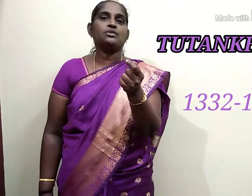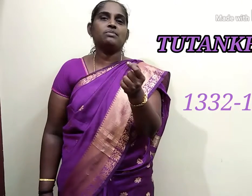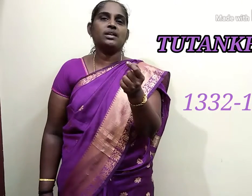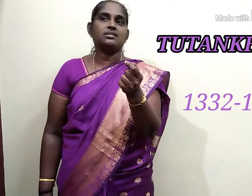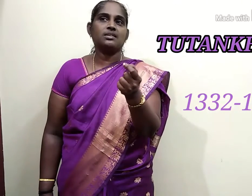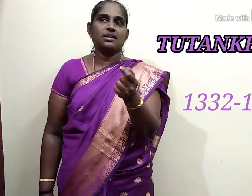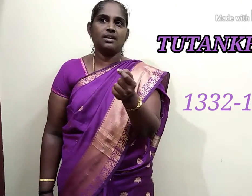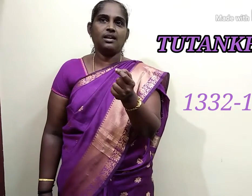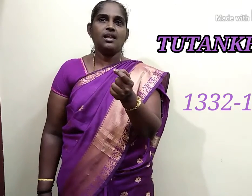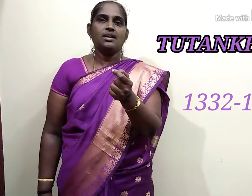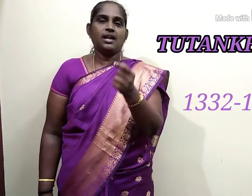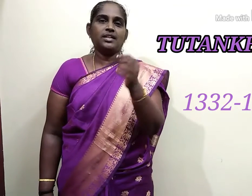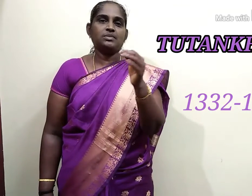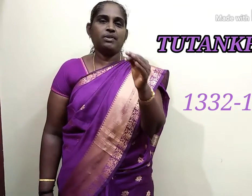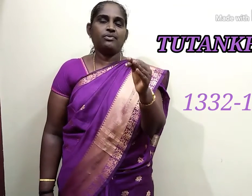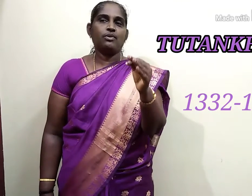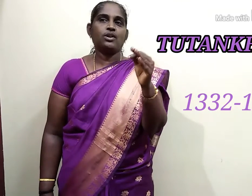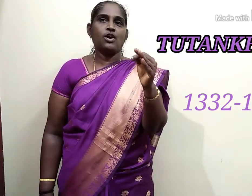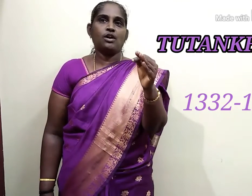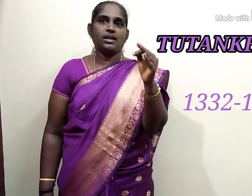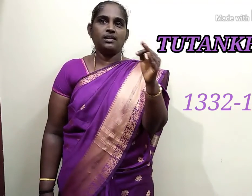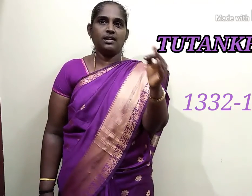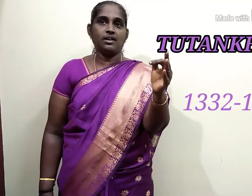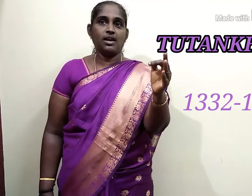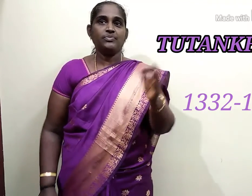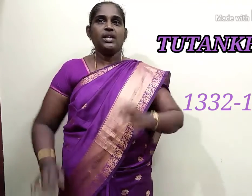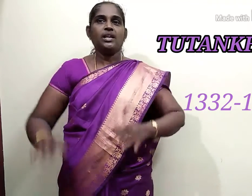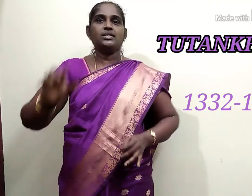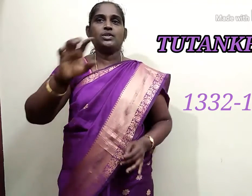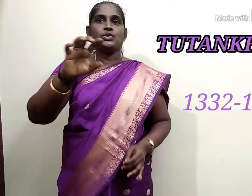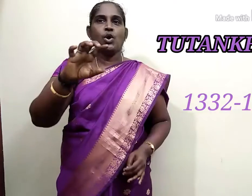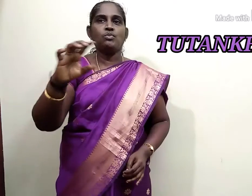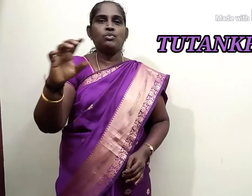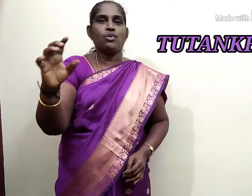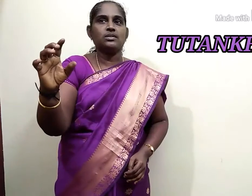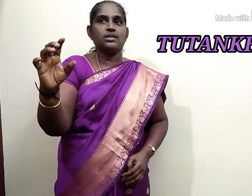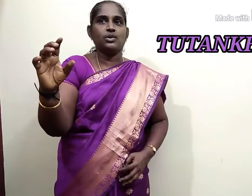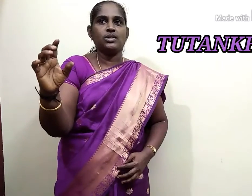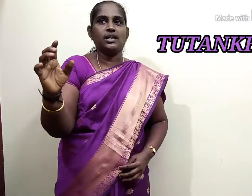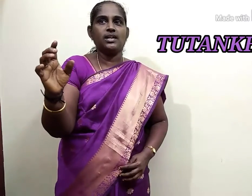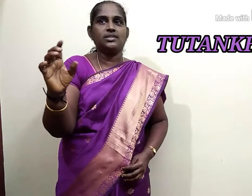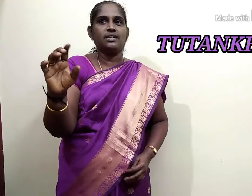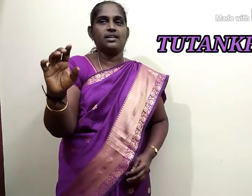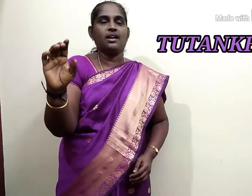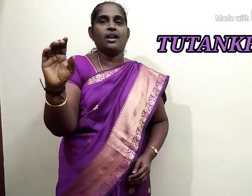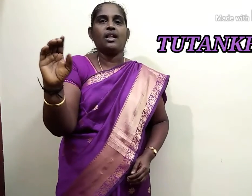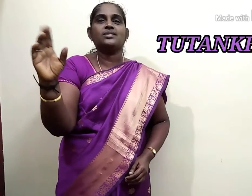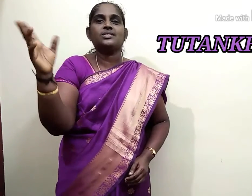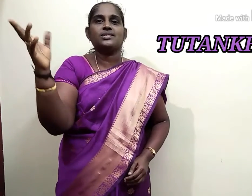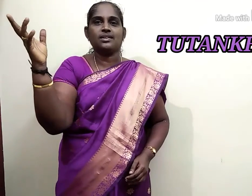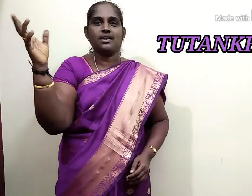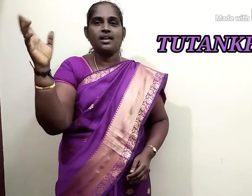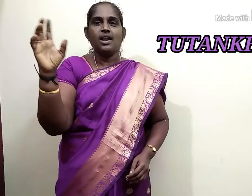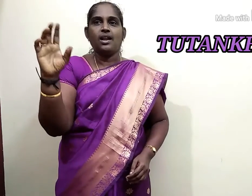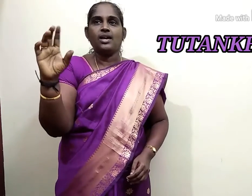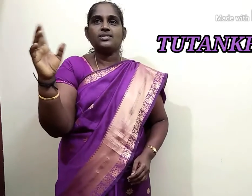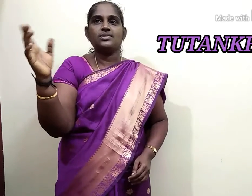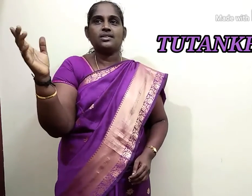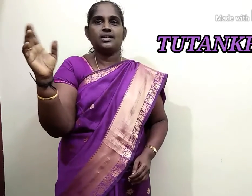1322 BCE, that is before Common Era. His tomb was located near Luxor. Luxor, see